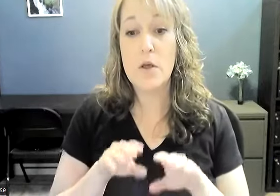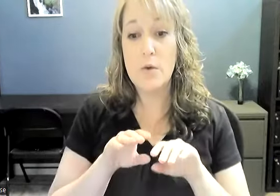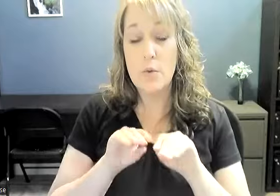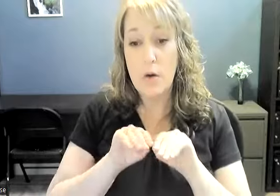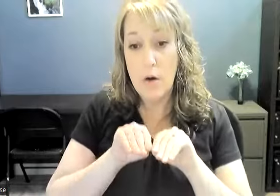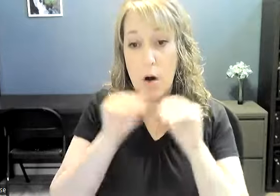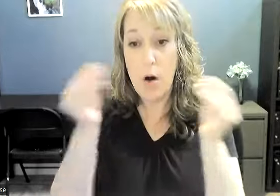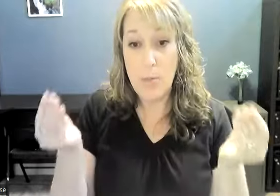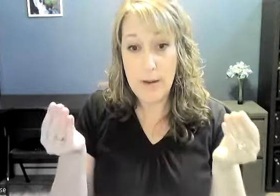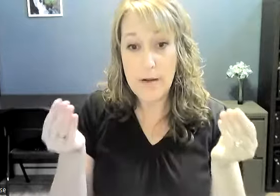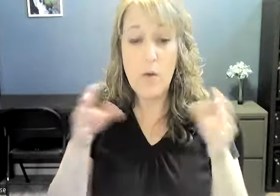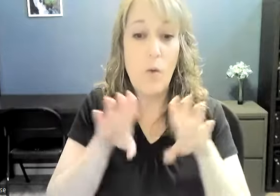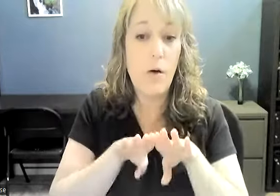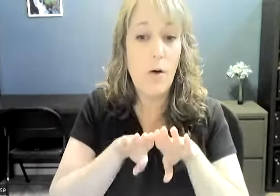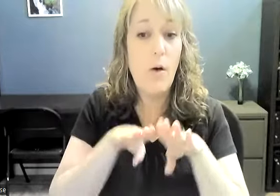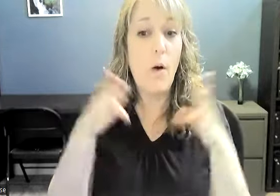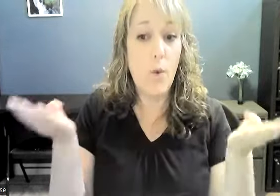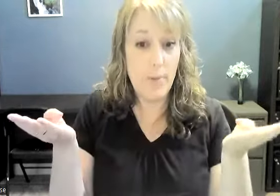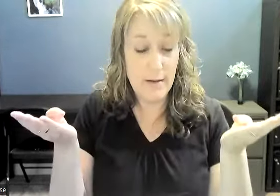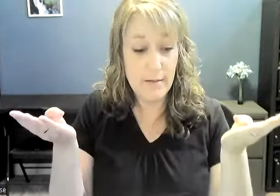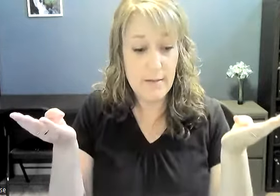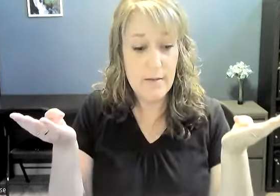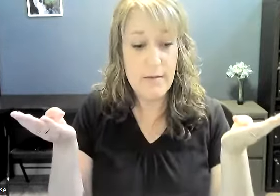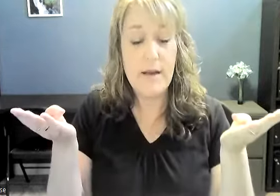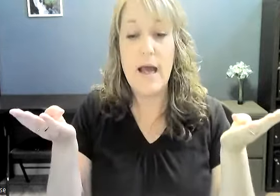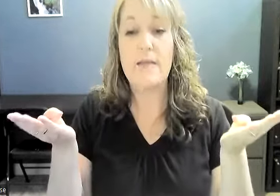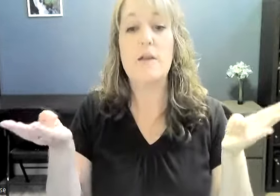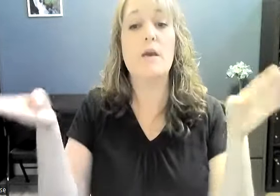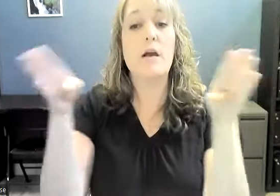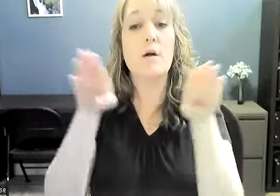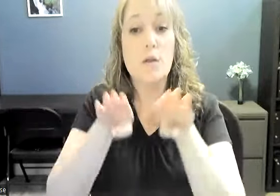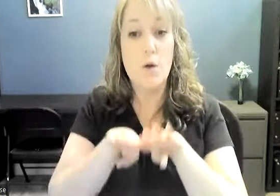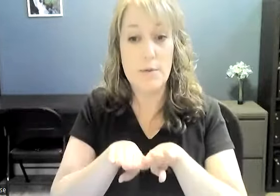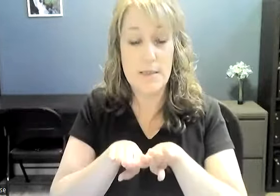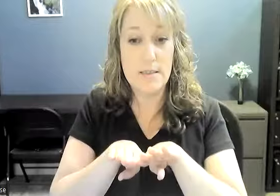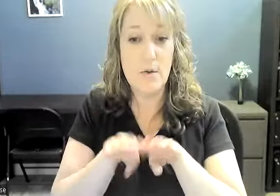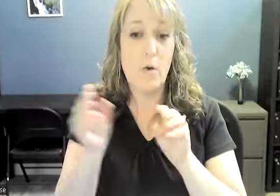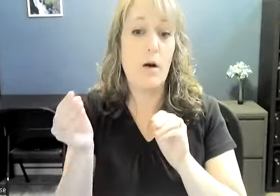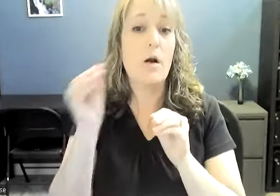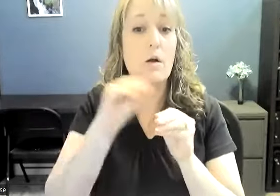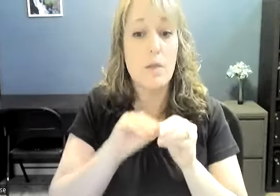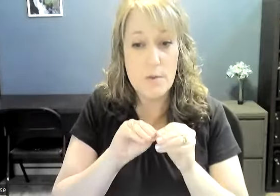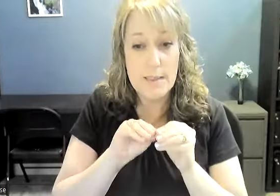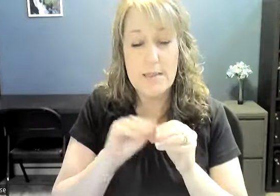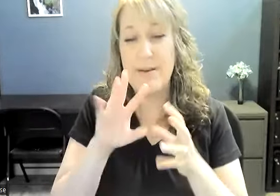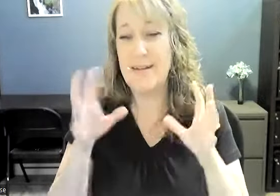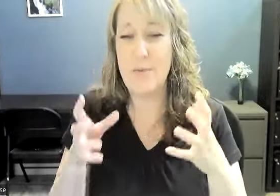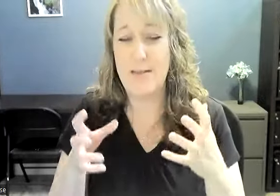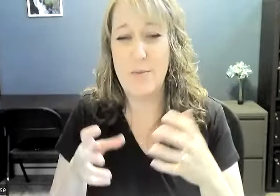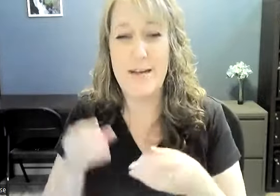you open or open, and then you can close it or close it, depending on what it is. If